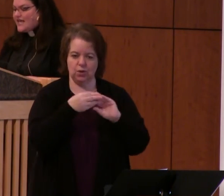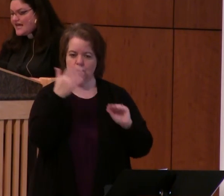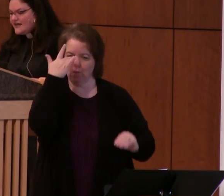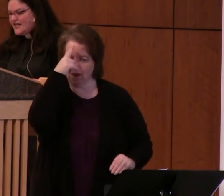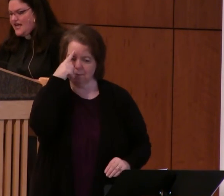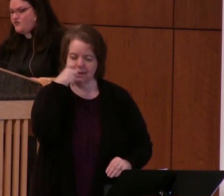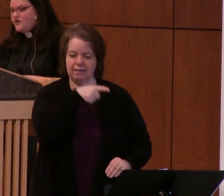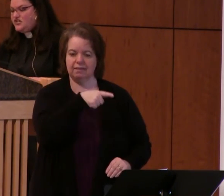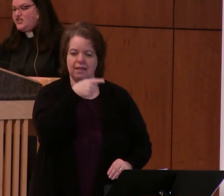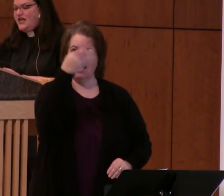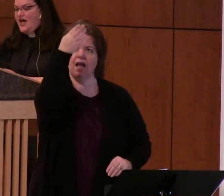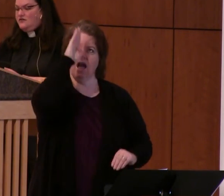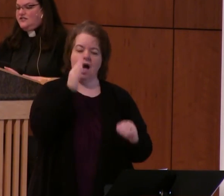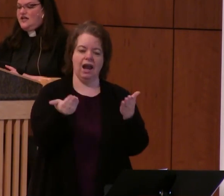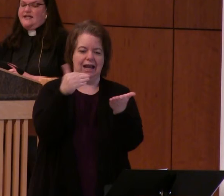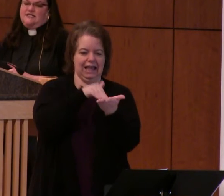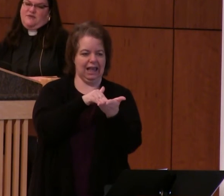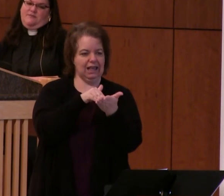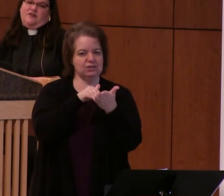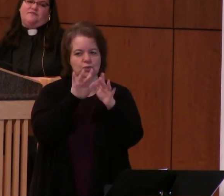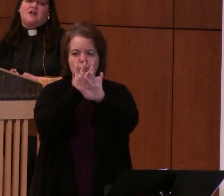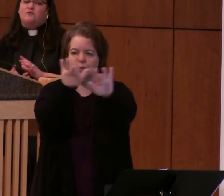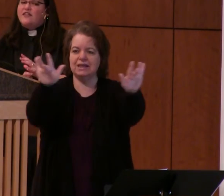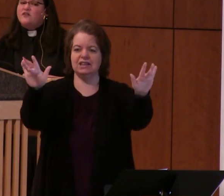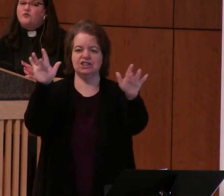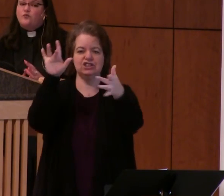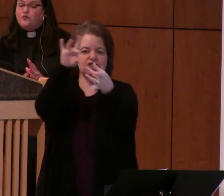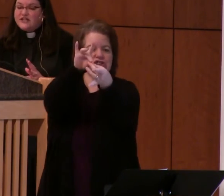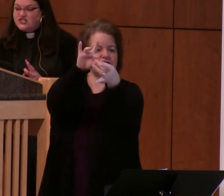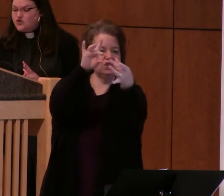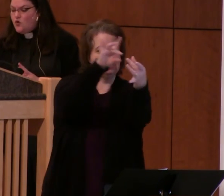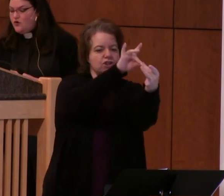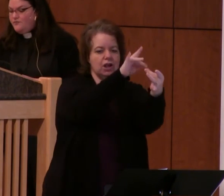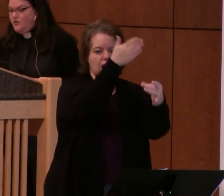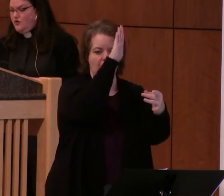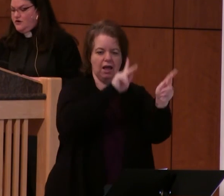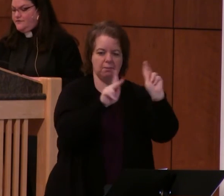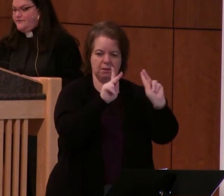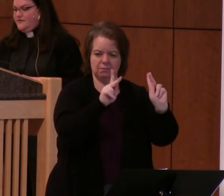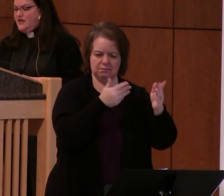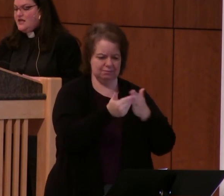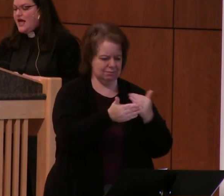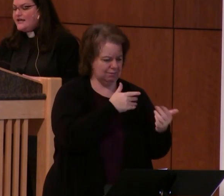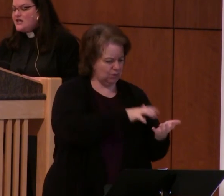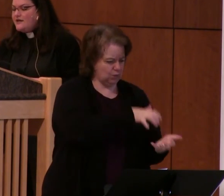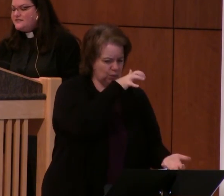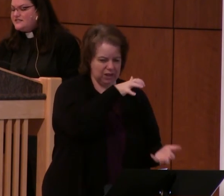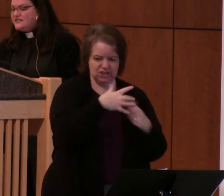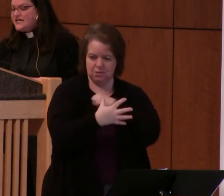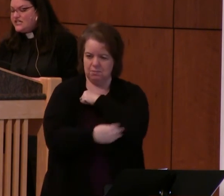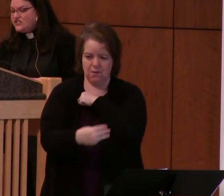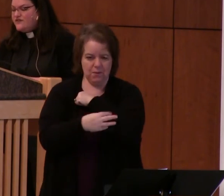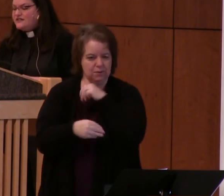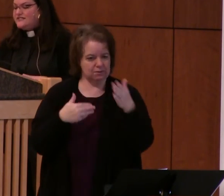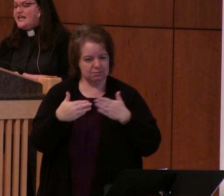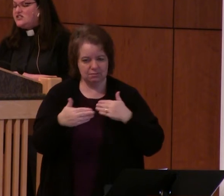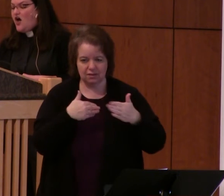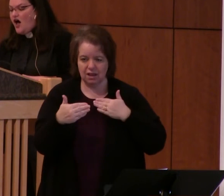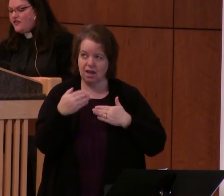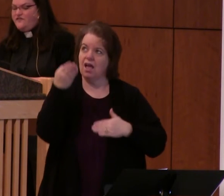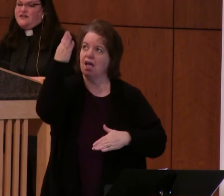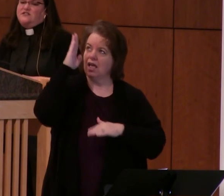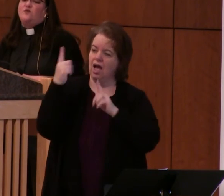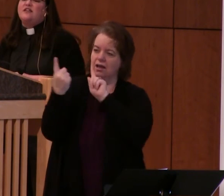of God yet again reaching out to God's people, whether rich or poor. God comes to each of us